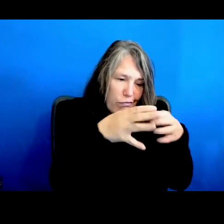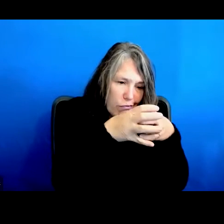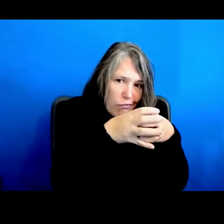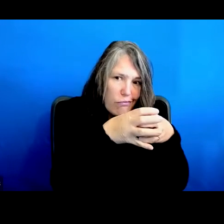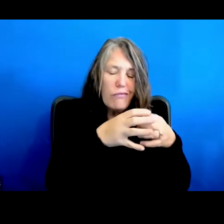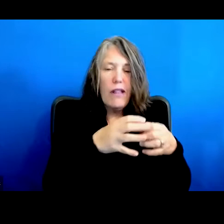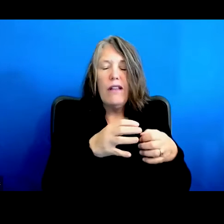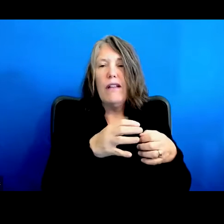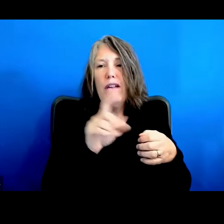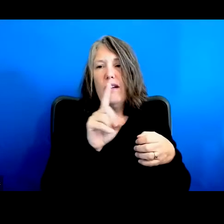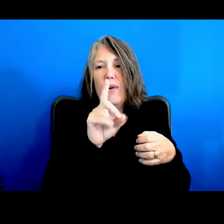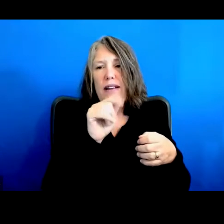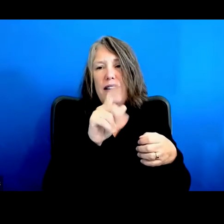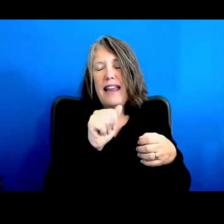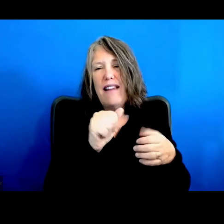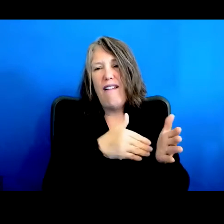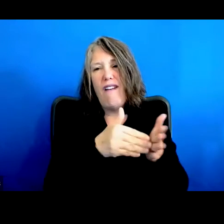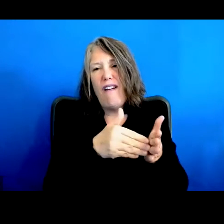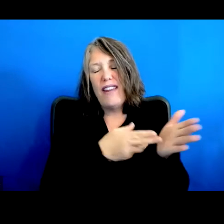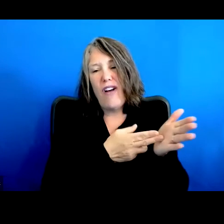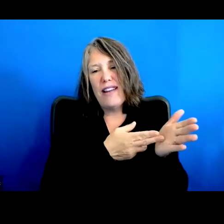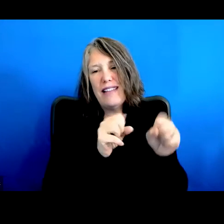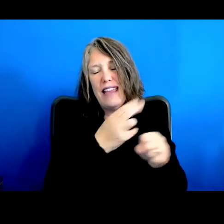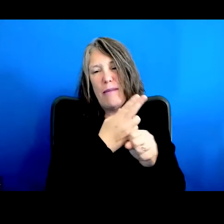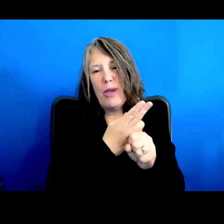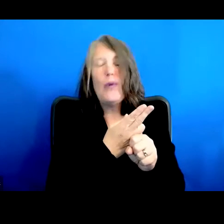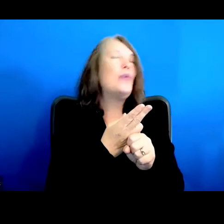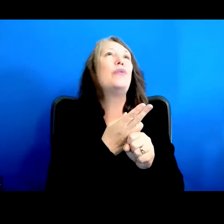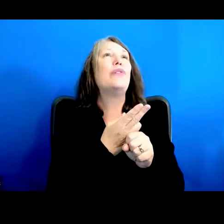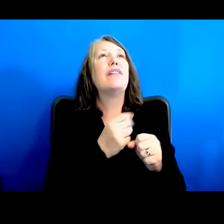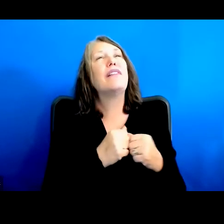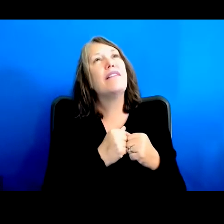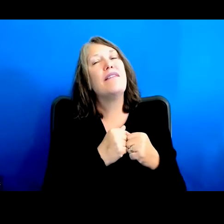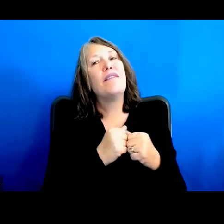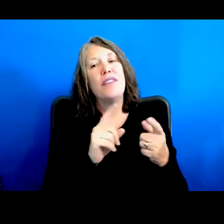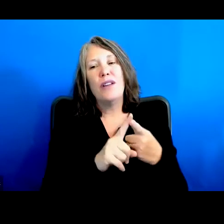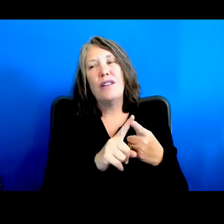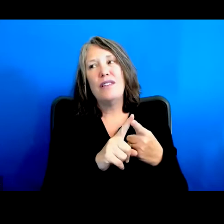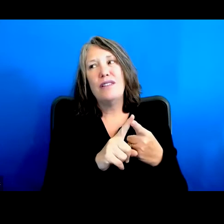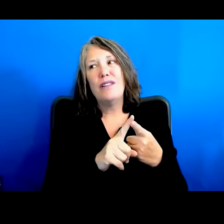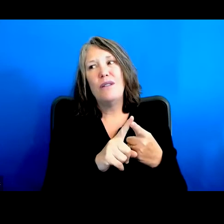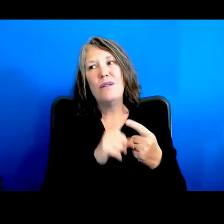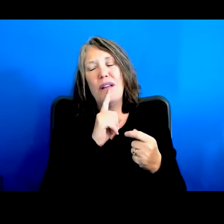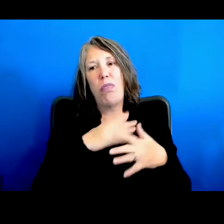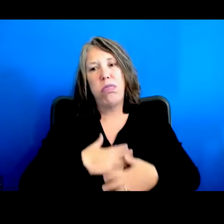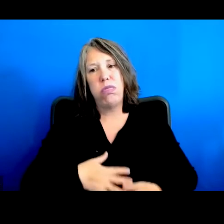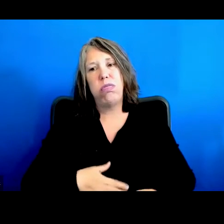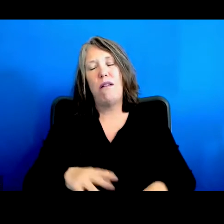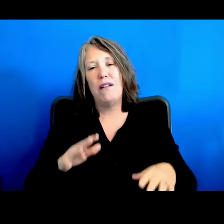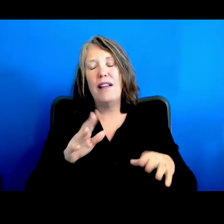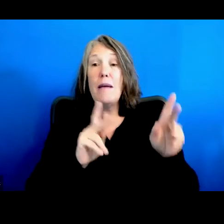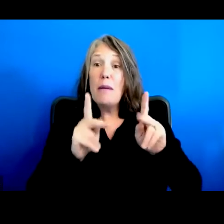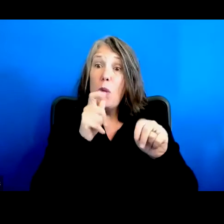data can often, I think, honestly be used to discourage, like non-experts